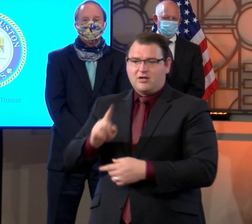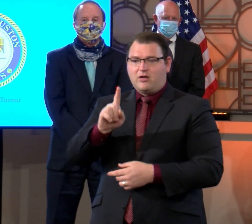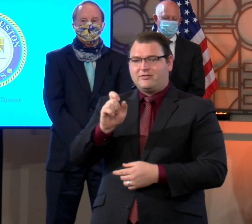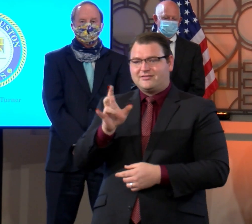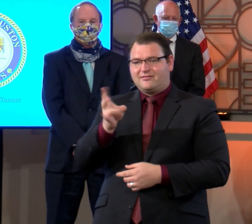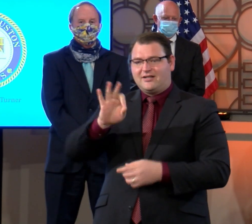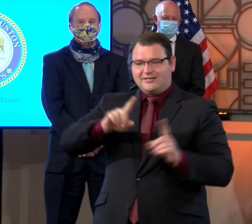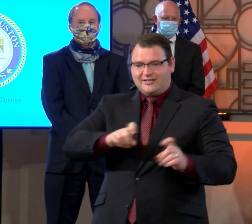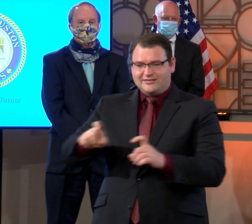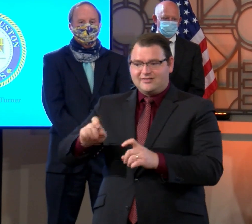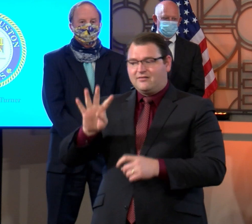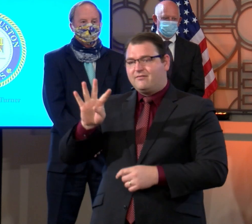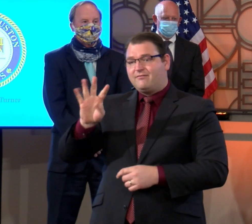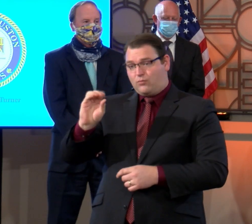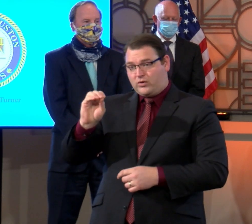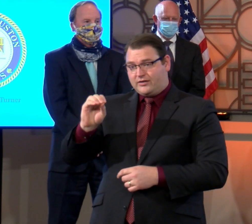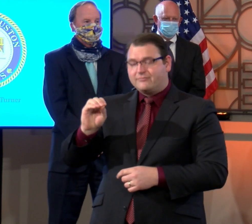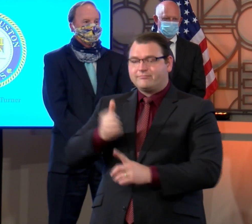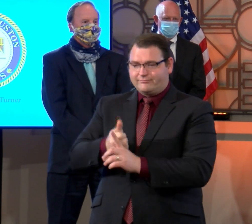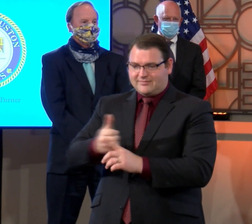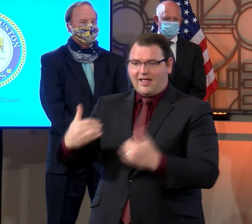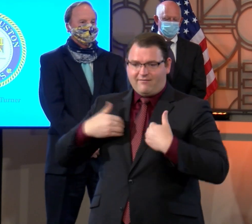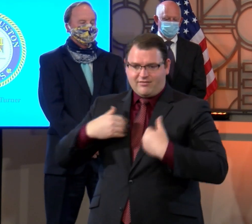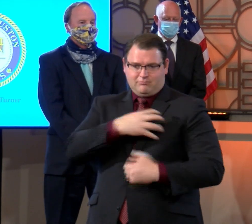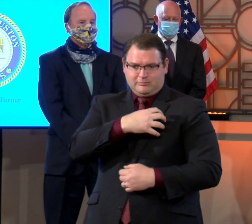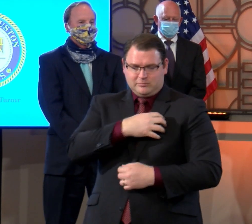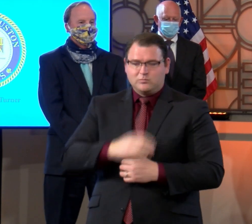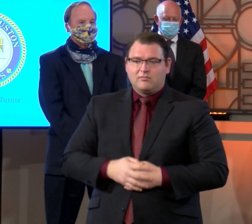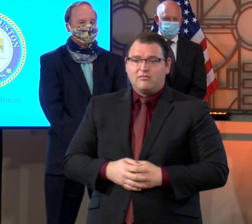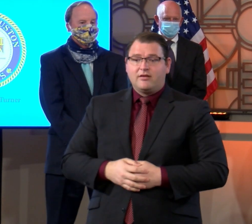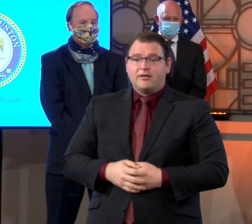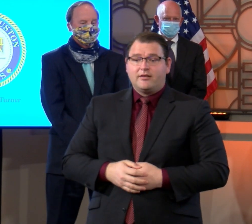positive. And our 10